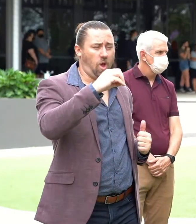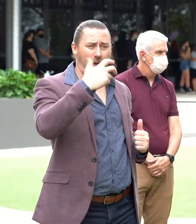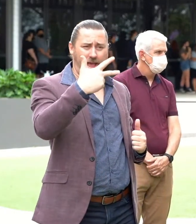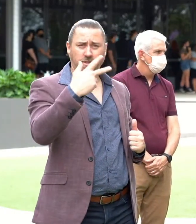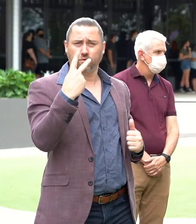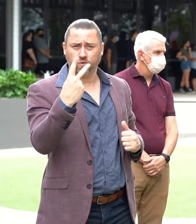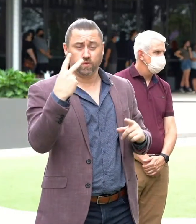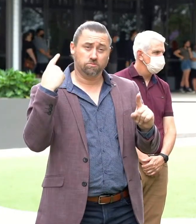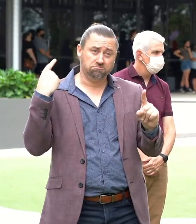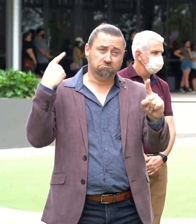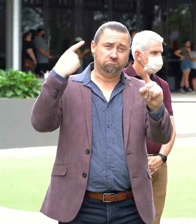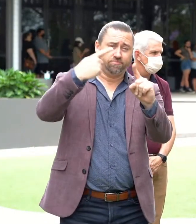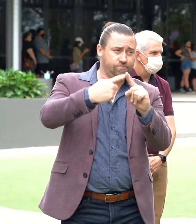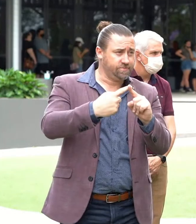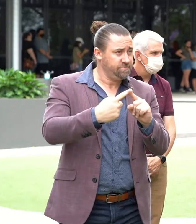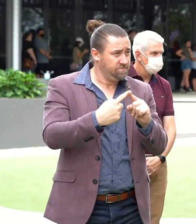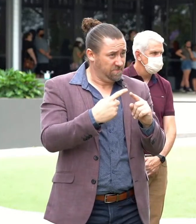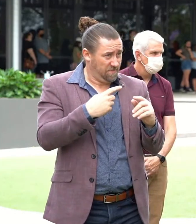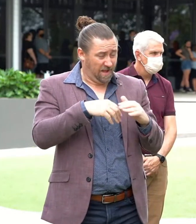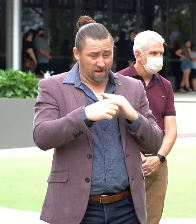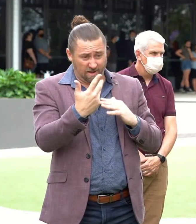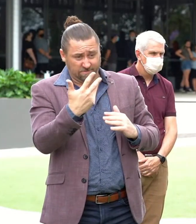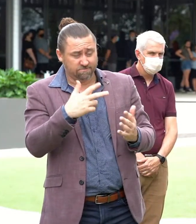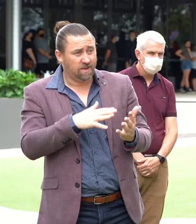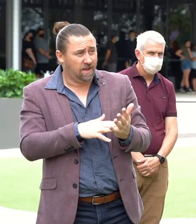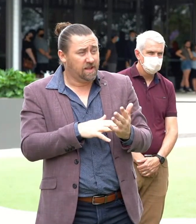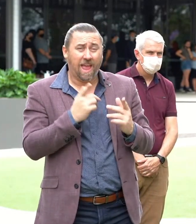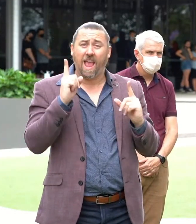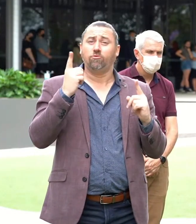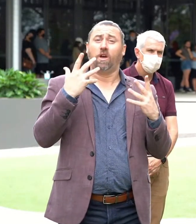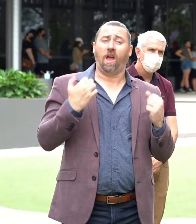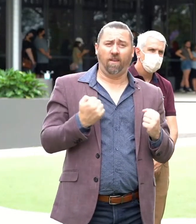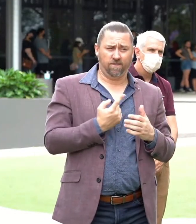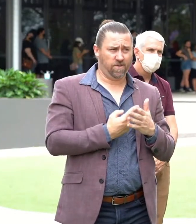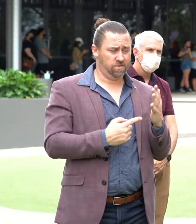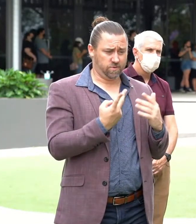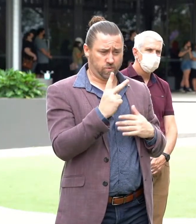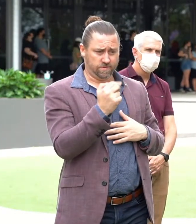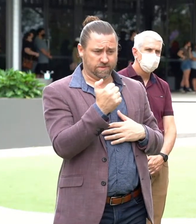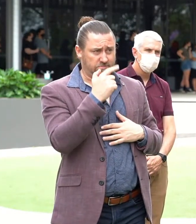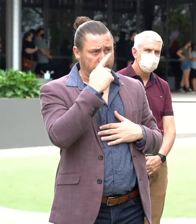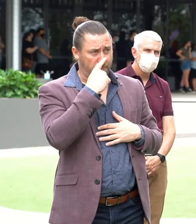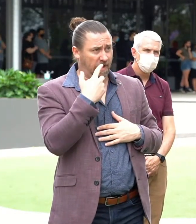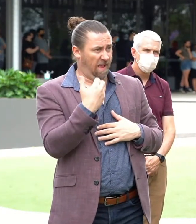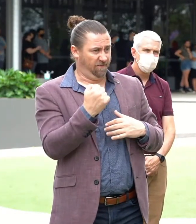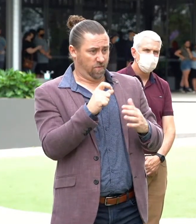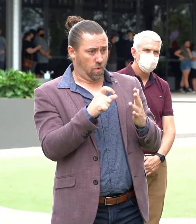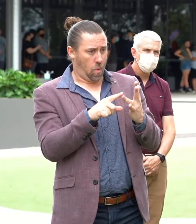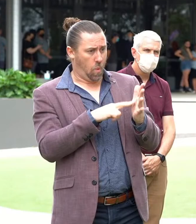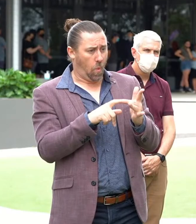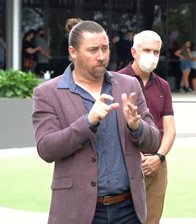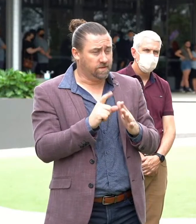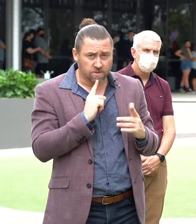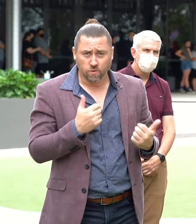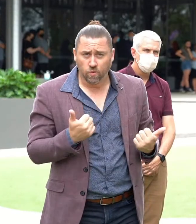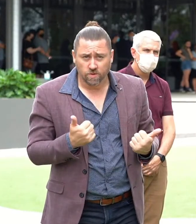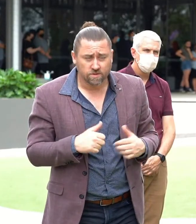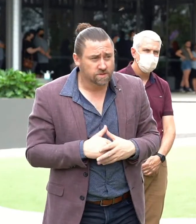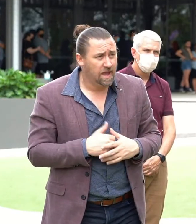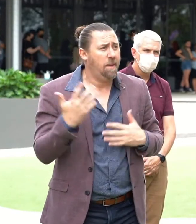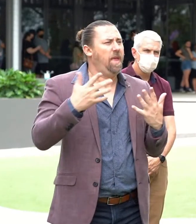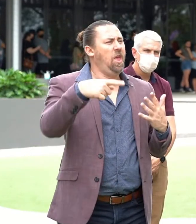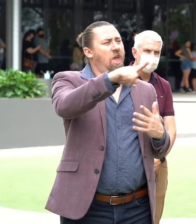with 26 active cases in the community. So that's good news, obviously, but it doesn't mean that